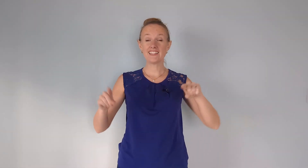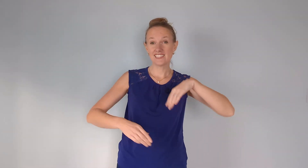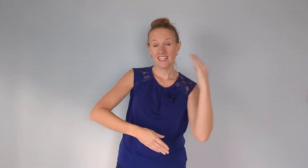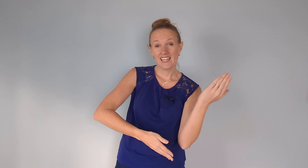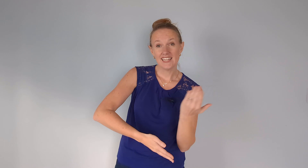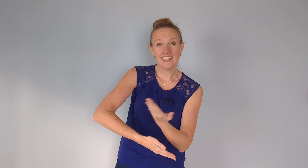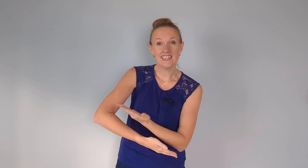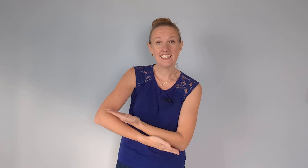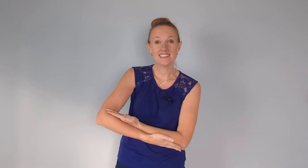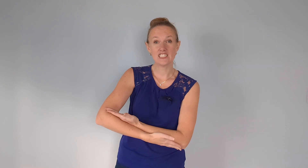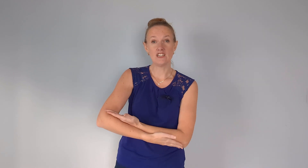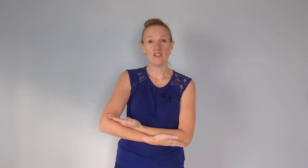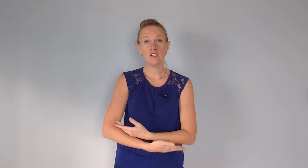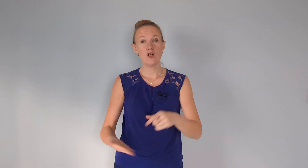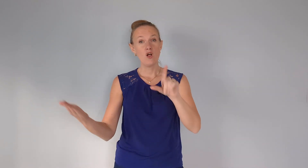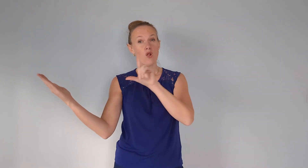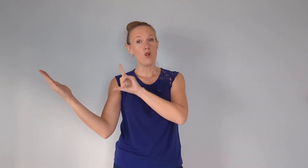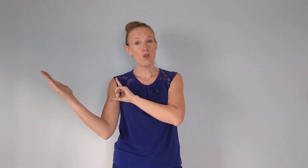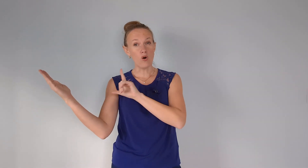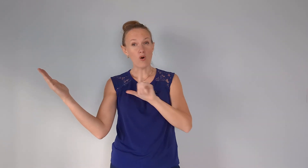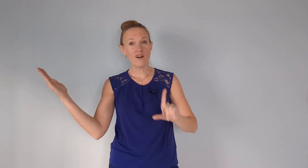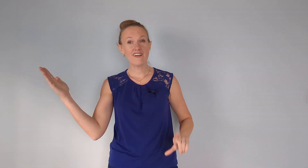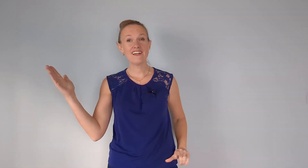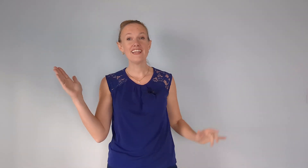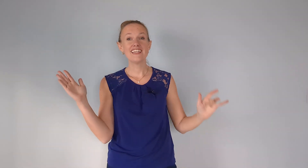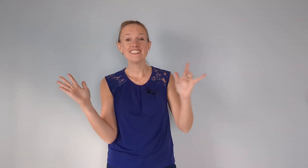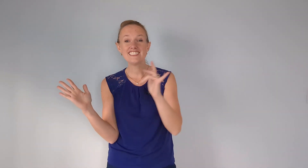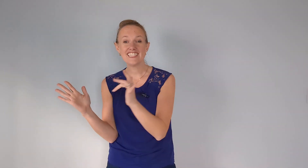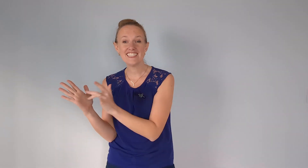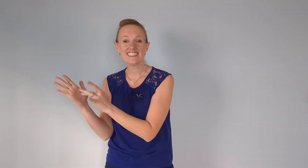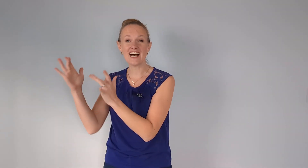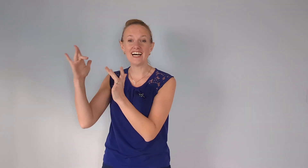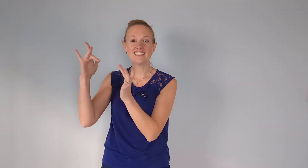but little Lord Jesus,